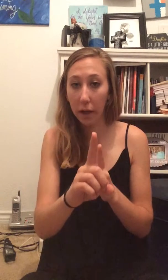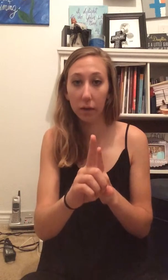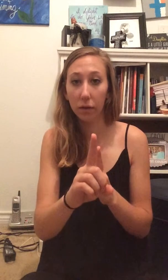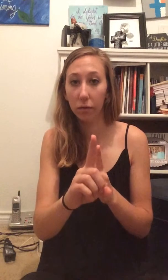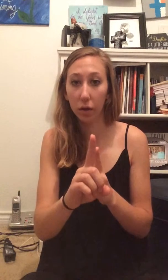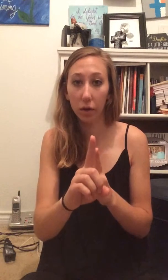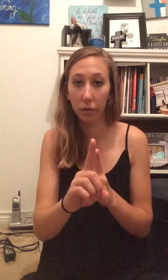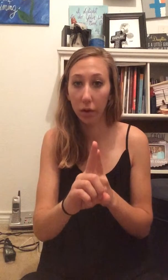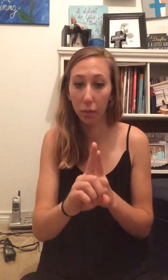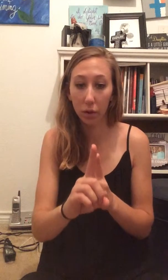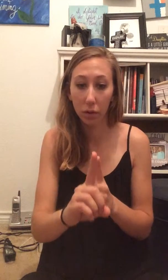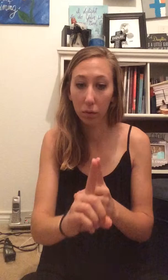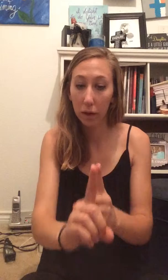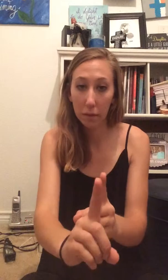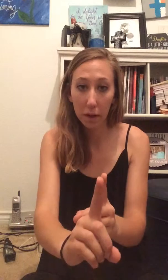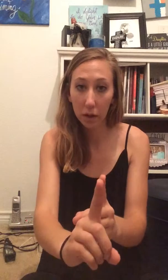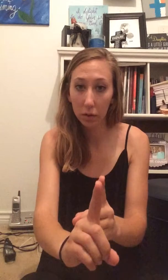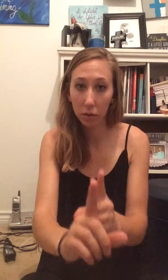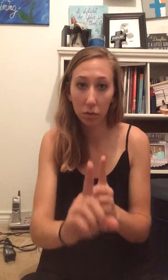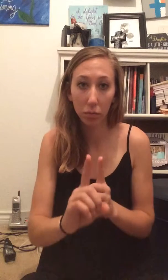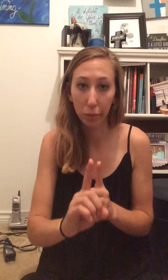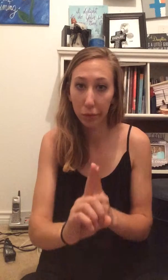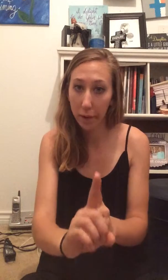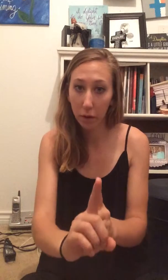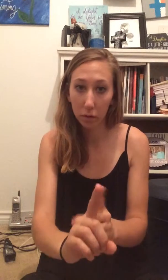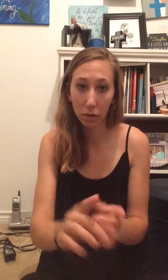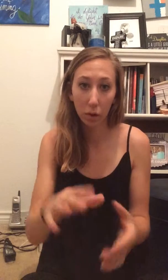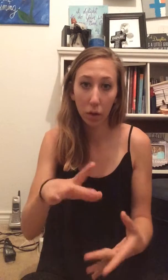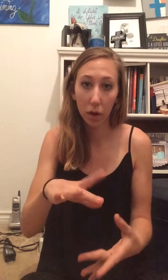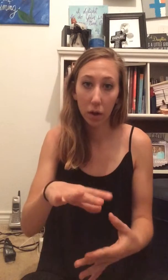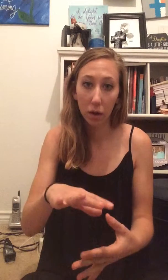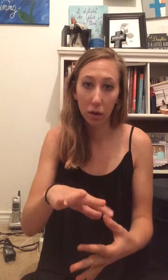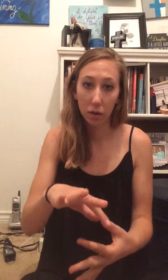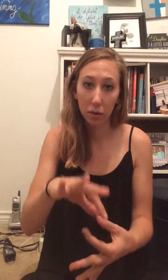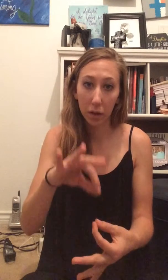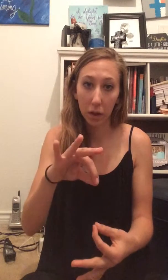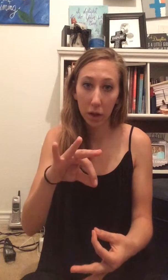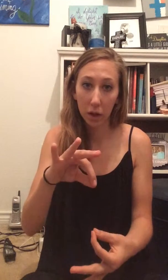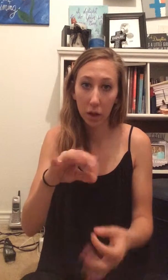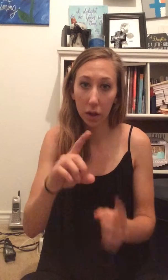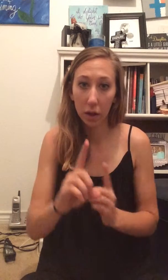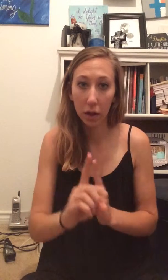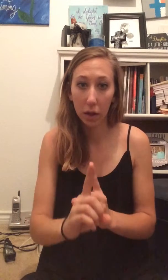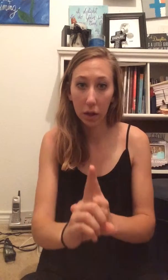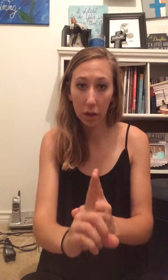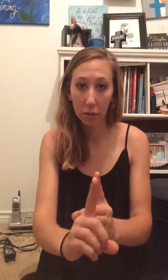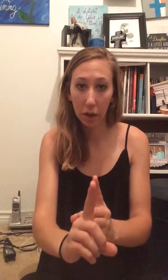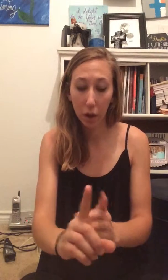hands in front of the other one. lead me, move them out. So Spirit lead me